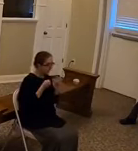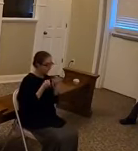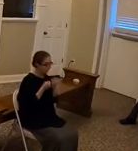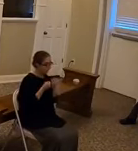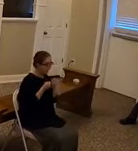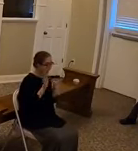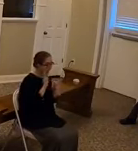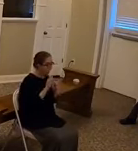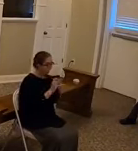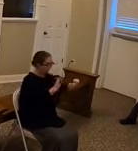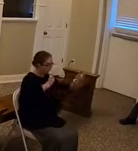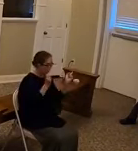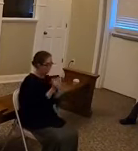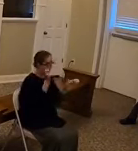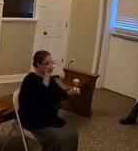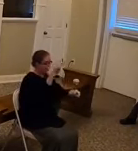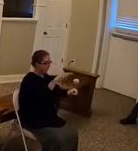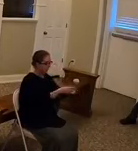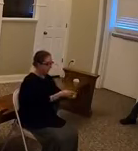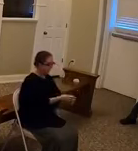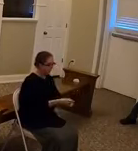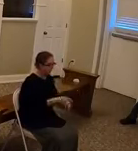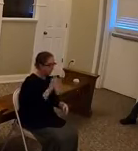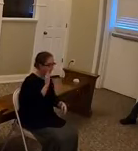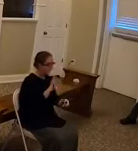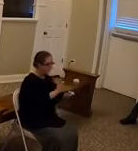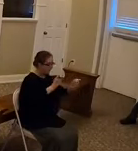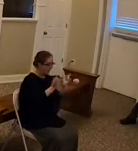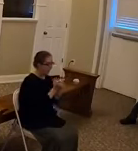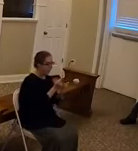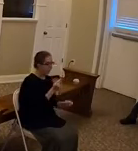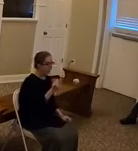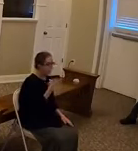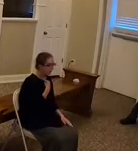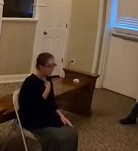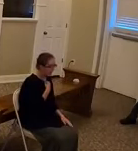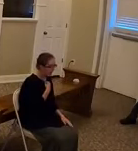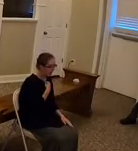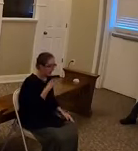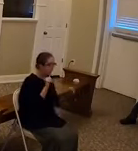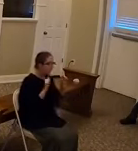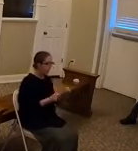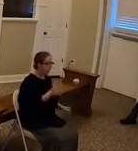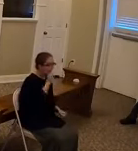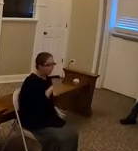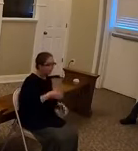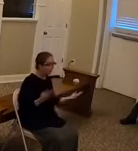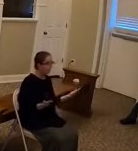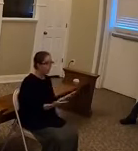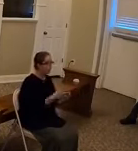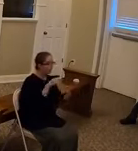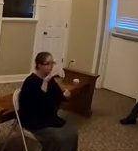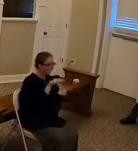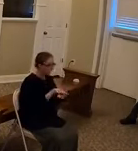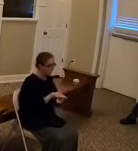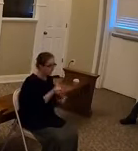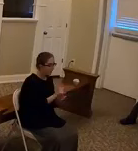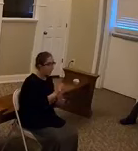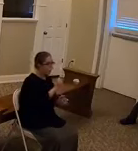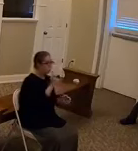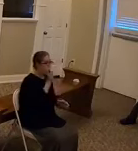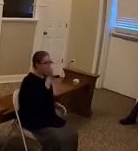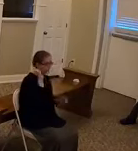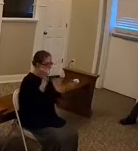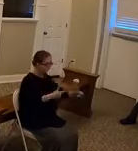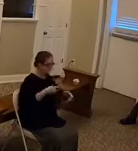you. I'm going to change their name. They're going to become who I am. Hallelujah. Oh, can I tell somebody here tonight that you were